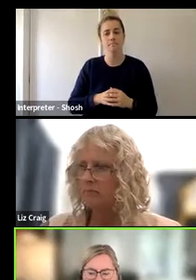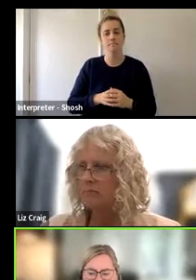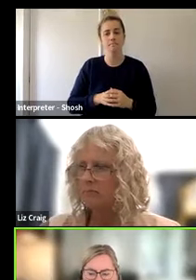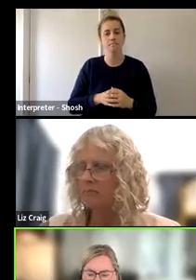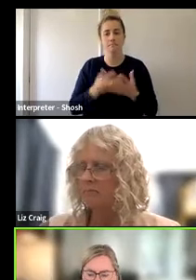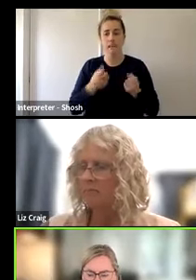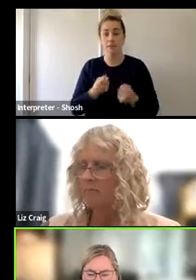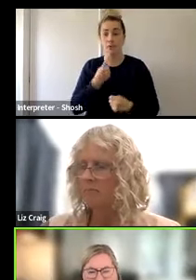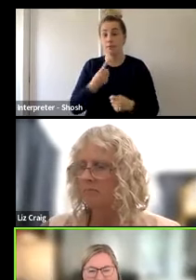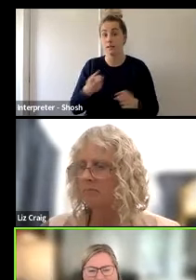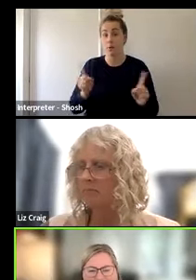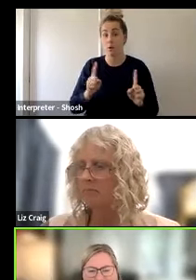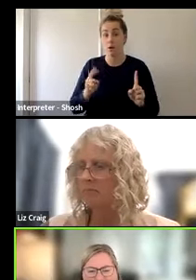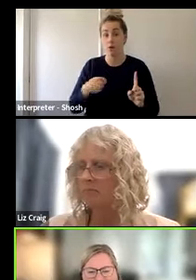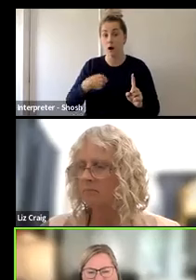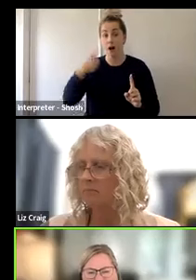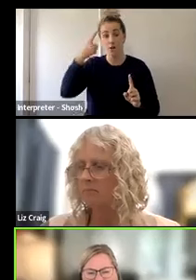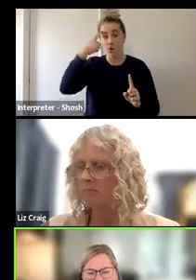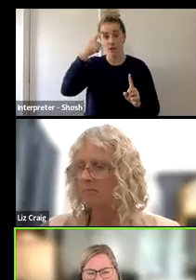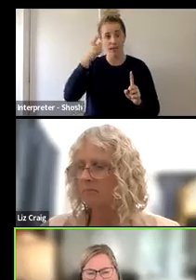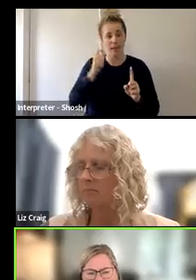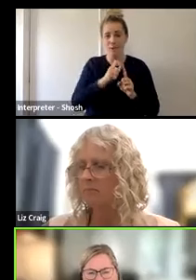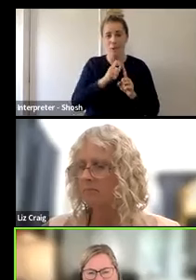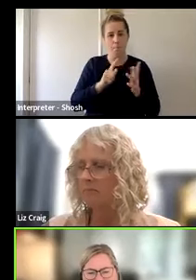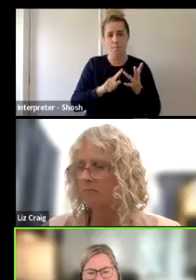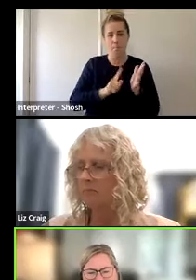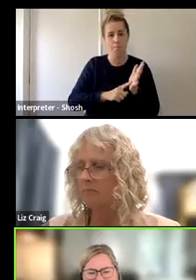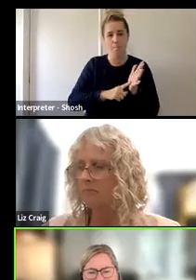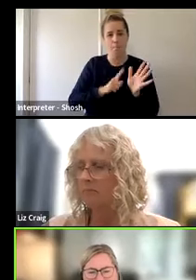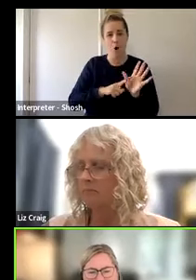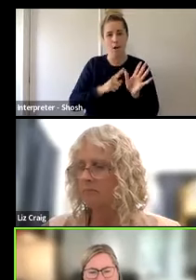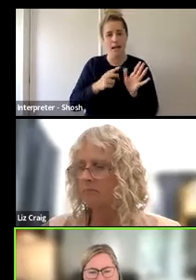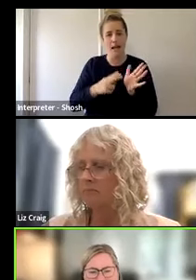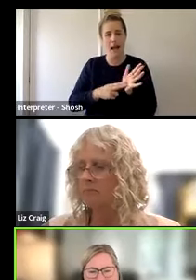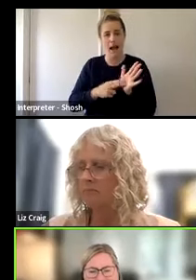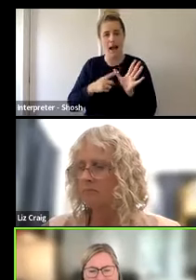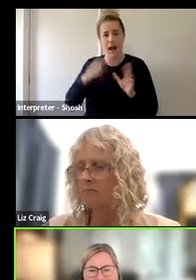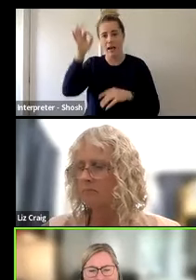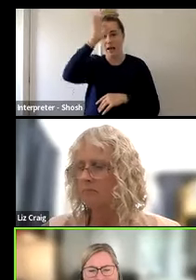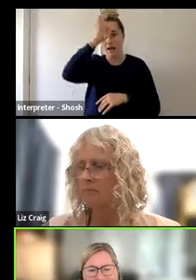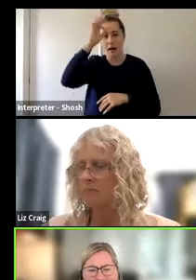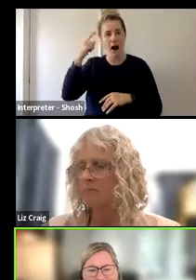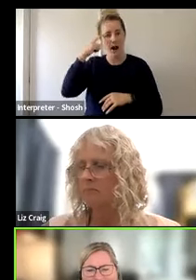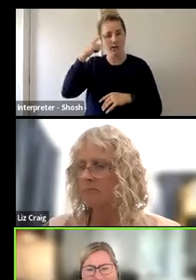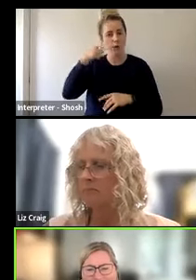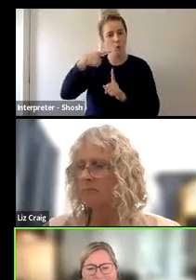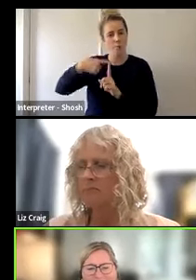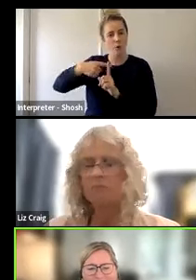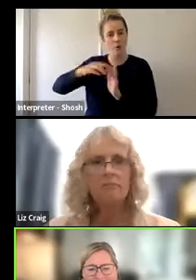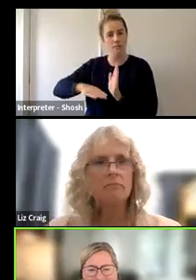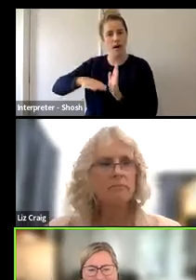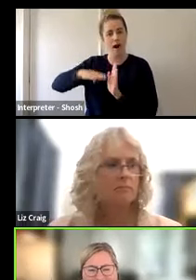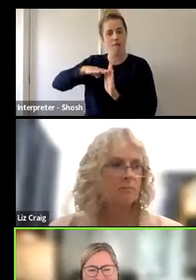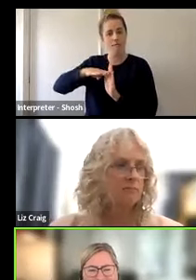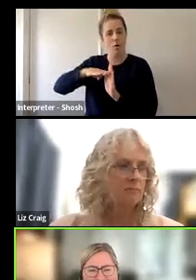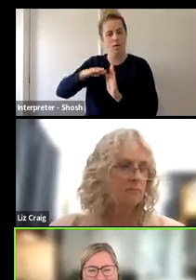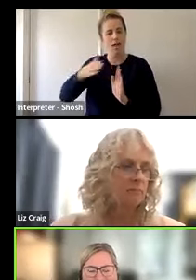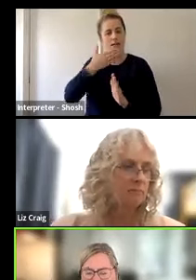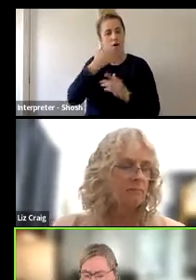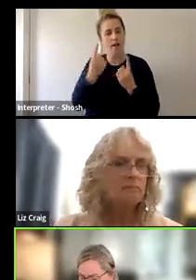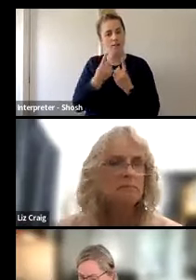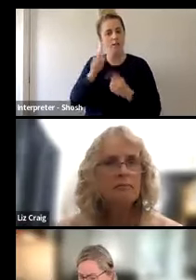have to say, I don't think it's Pollyanna. I think it's your glass is half full, and that's always a nice thing to